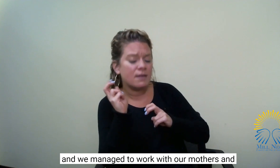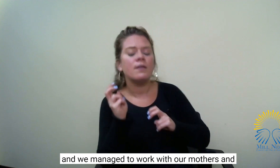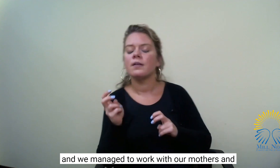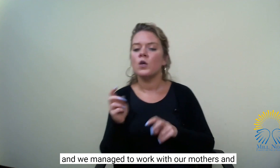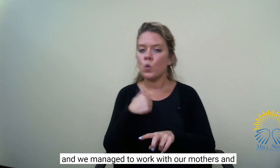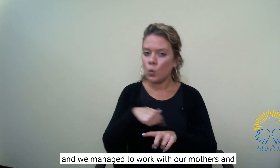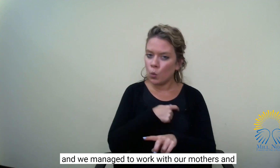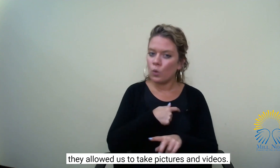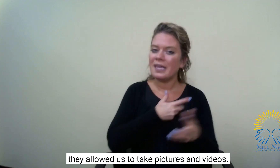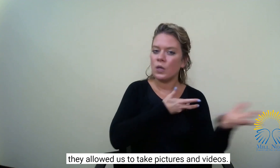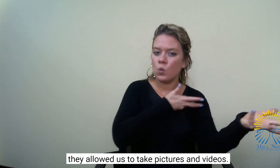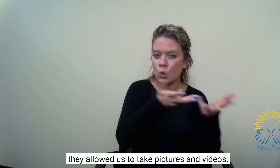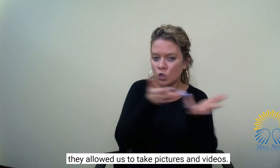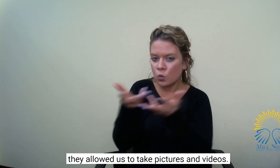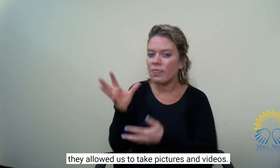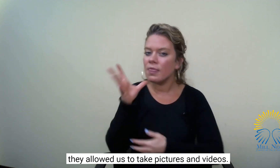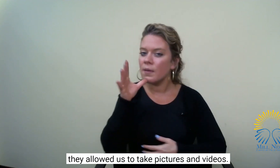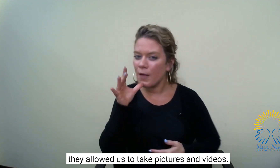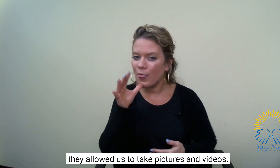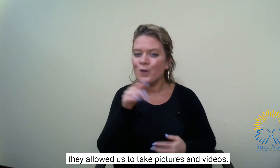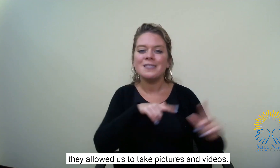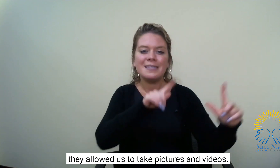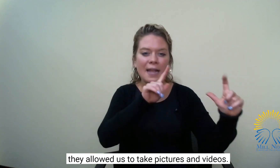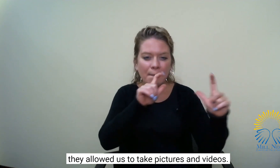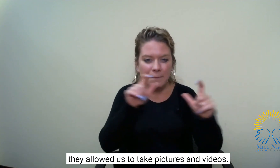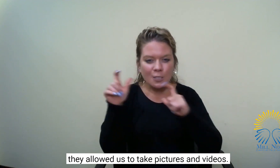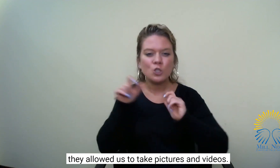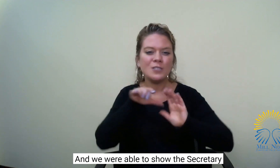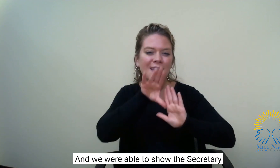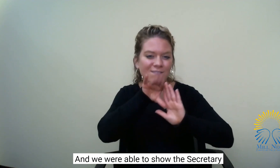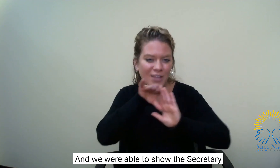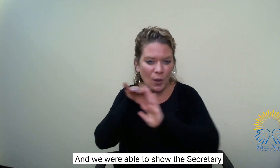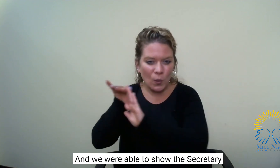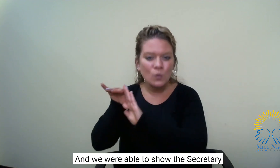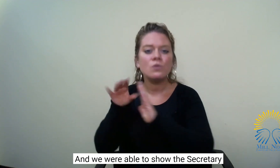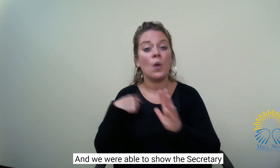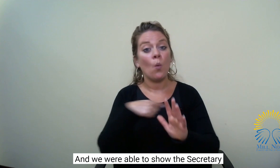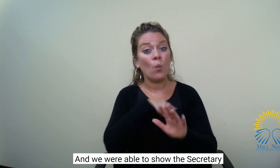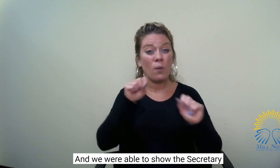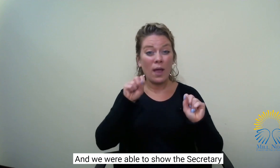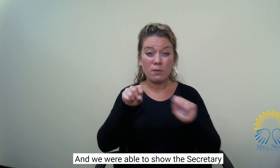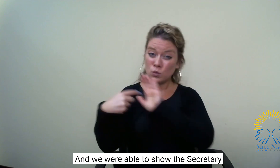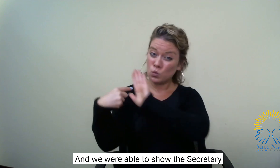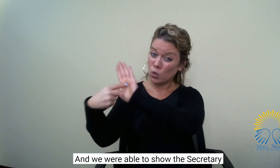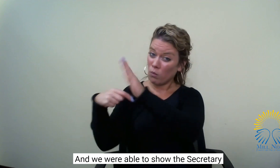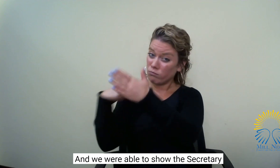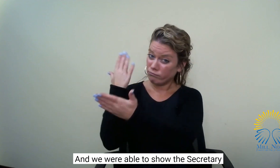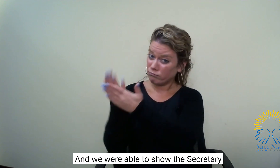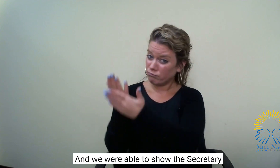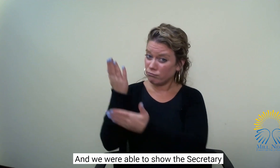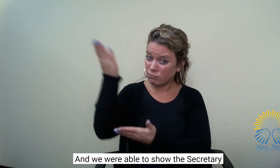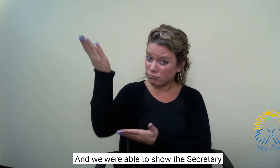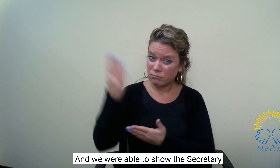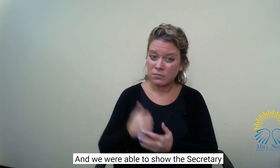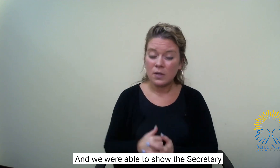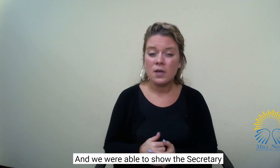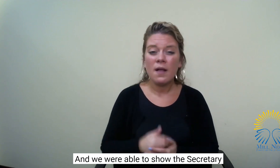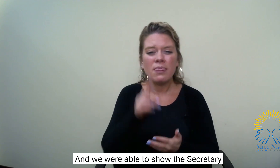with our mothers, and they allowed us to take pictures and videos. And we were able to show the secretary to